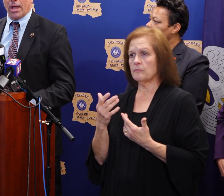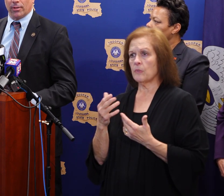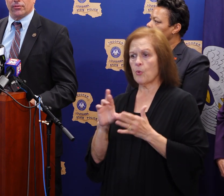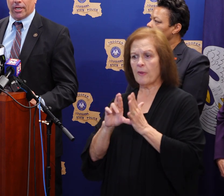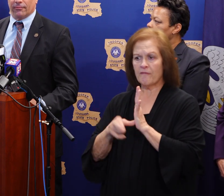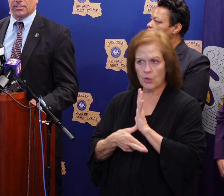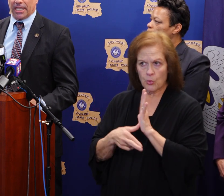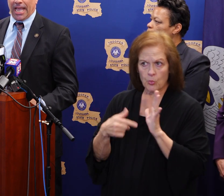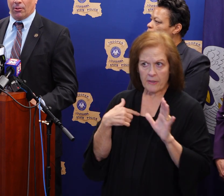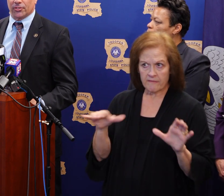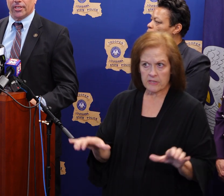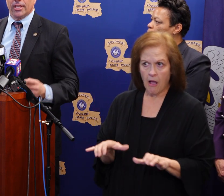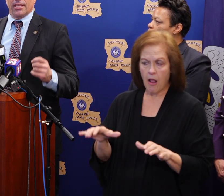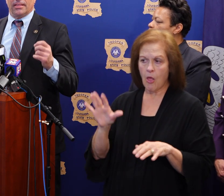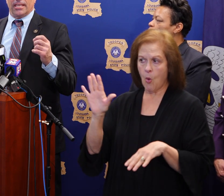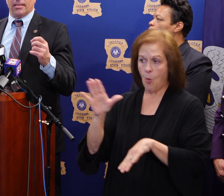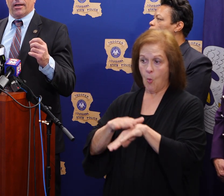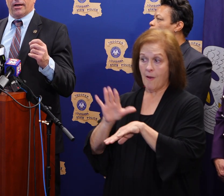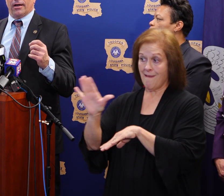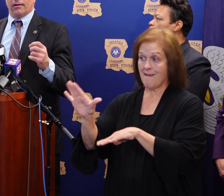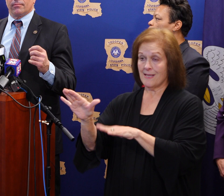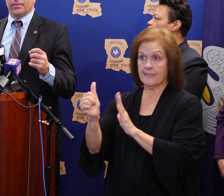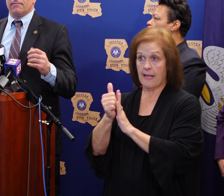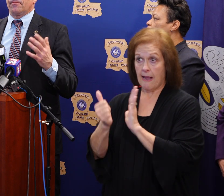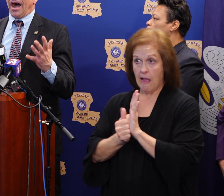review that we've done of his accounts,